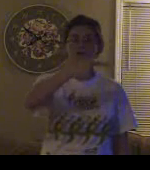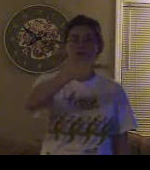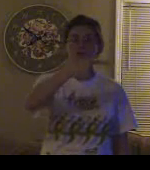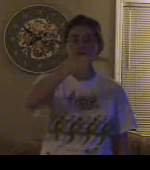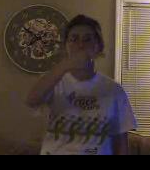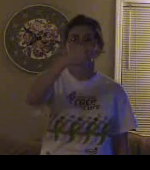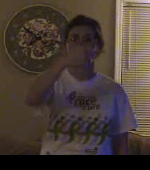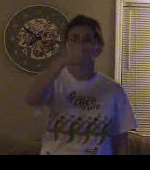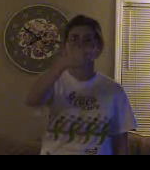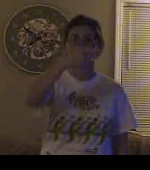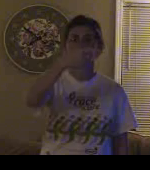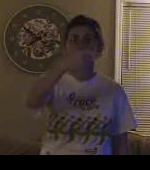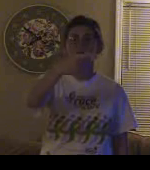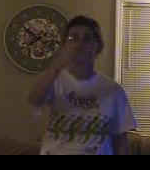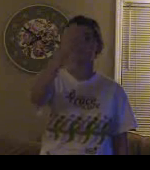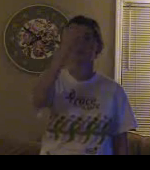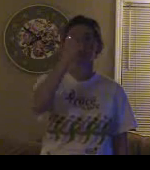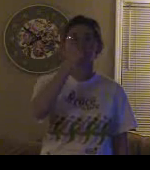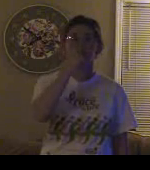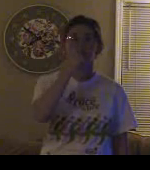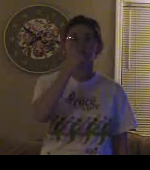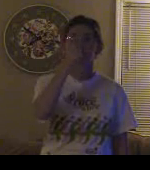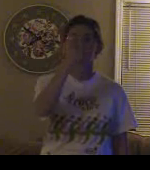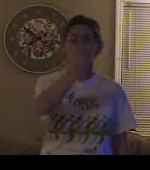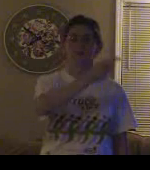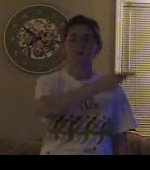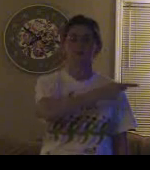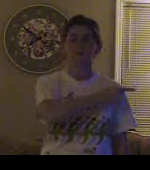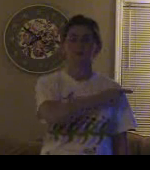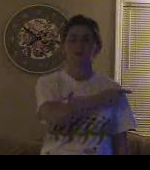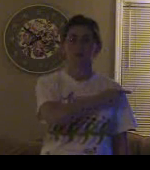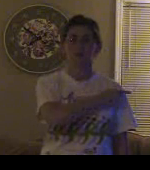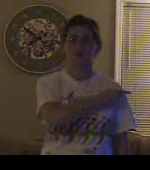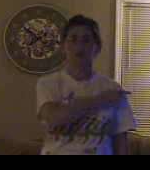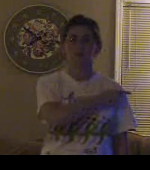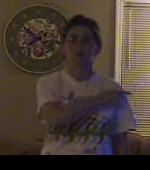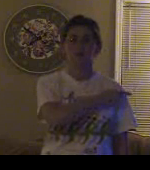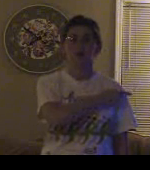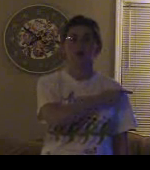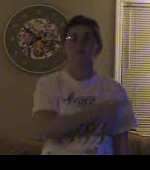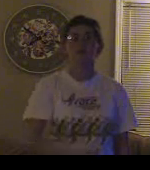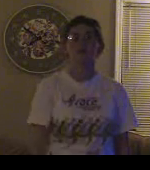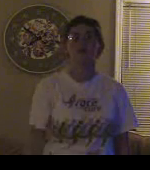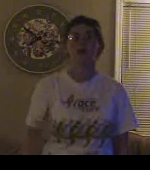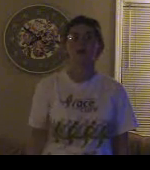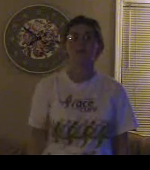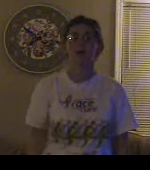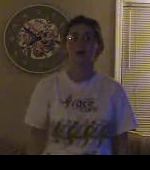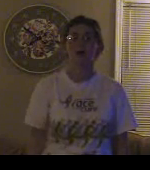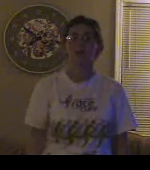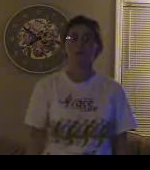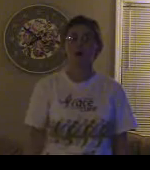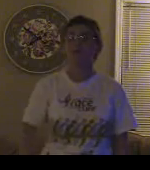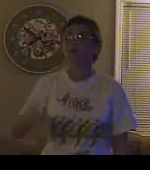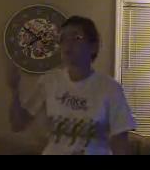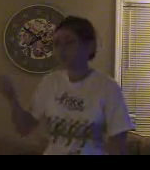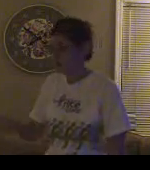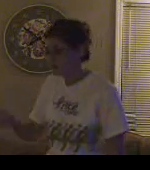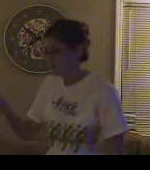G, letter G. So it goes from T to G. And then at the part where it looked